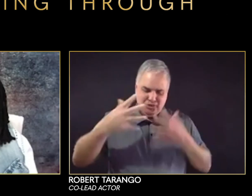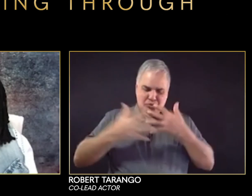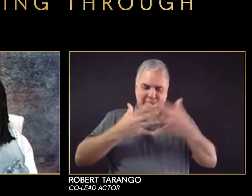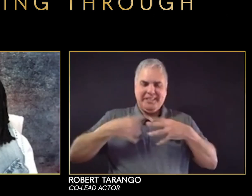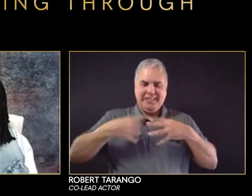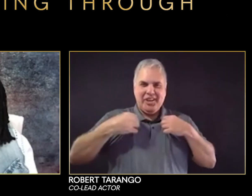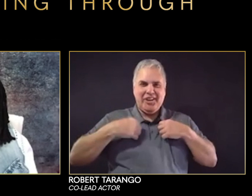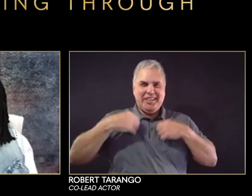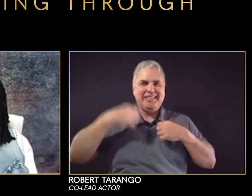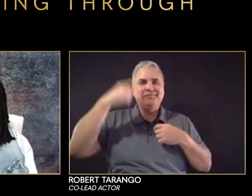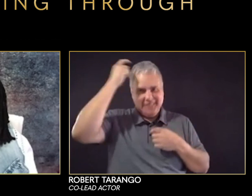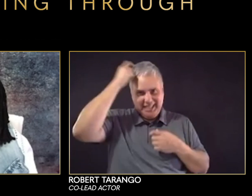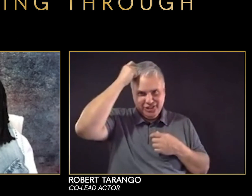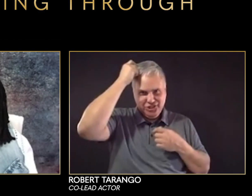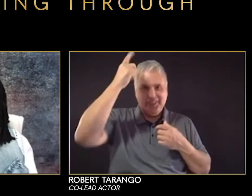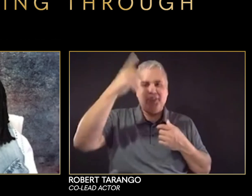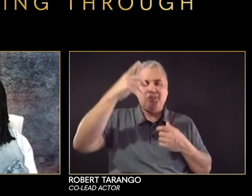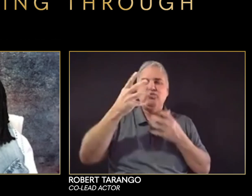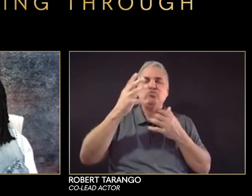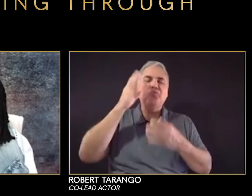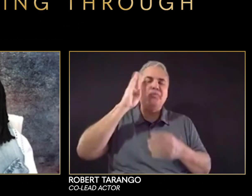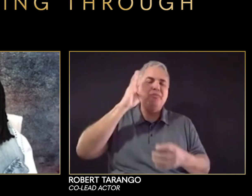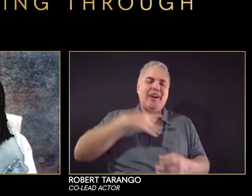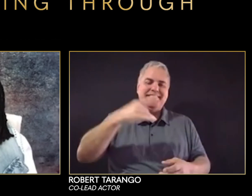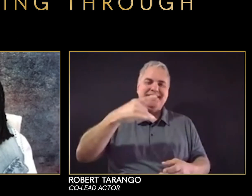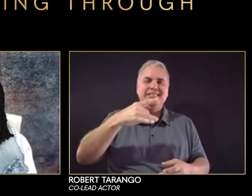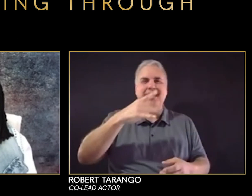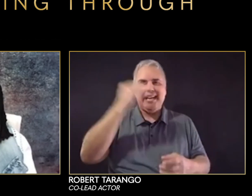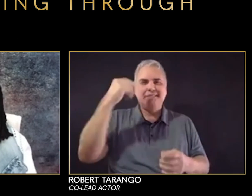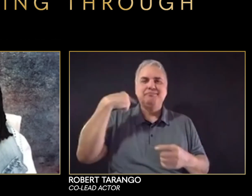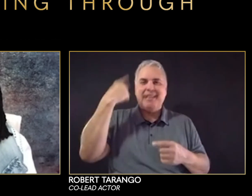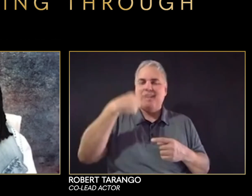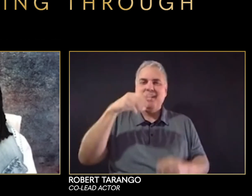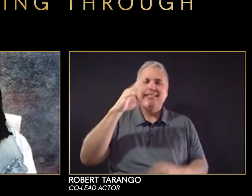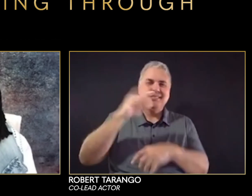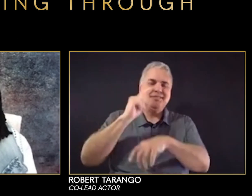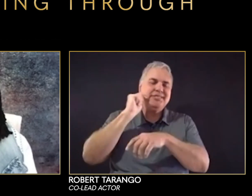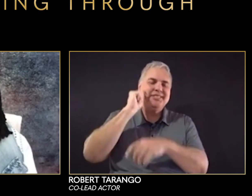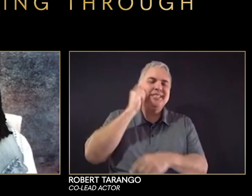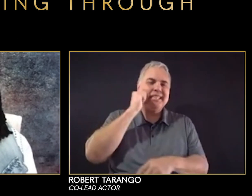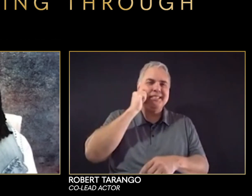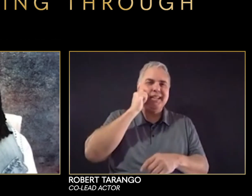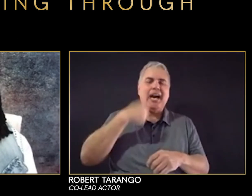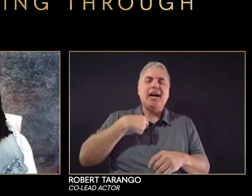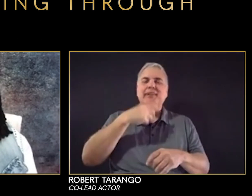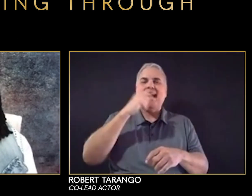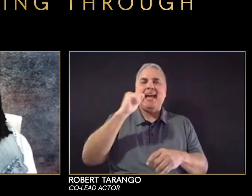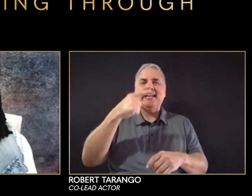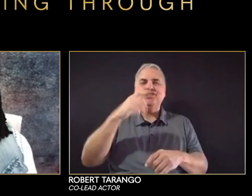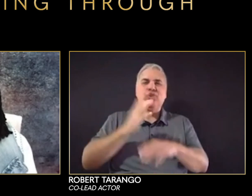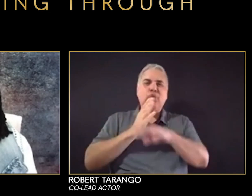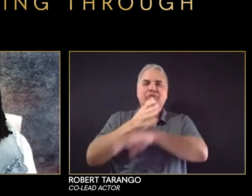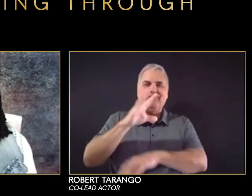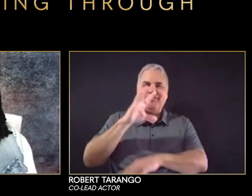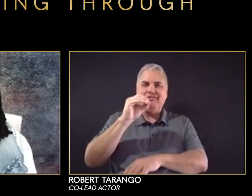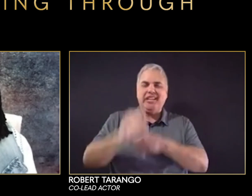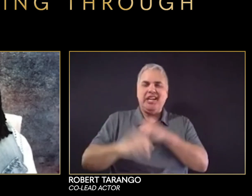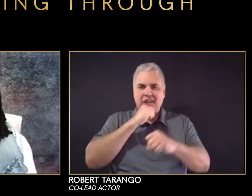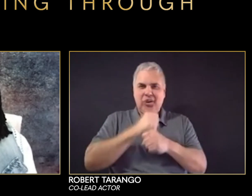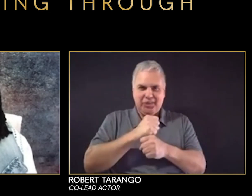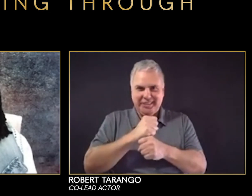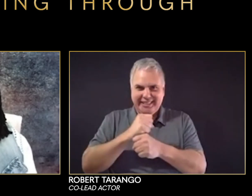Hi everyone, my name is Robert. My image description is I'm wearing a gray shirt, I have gray